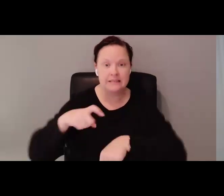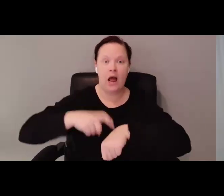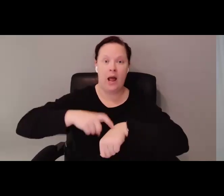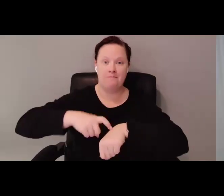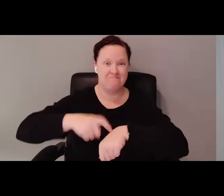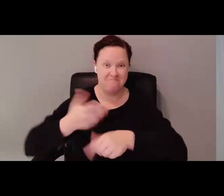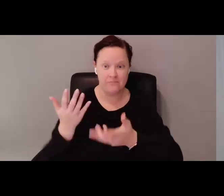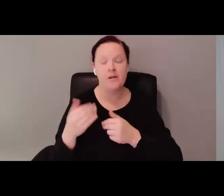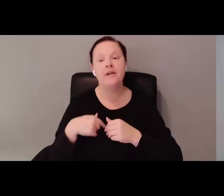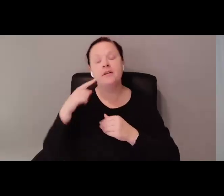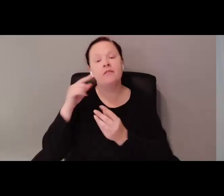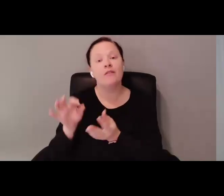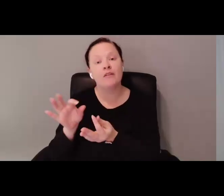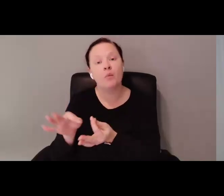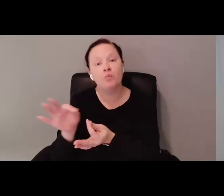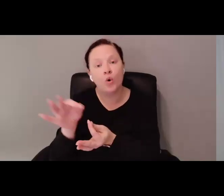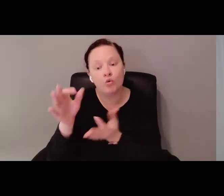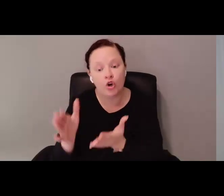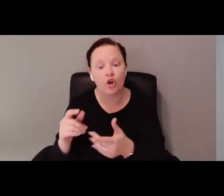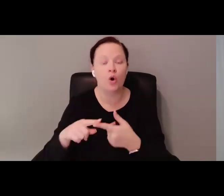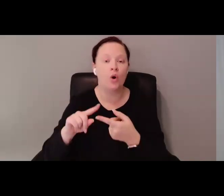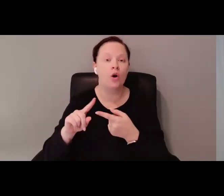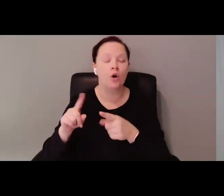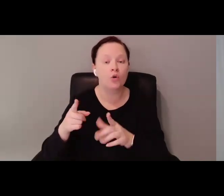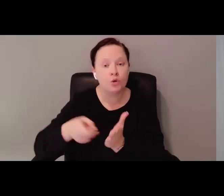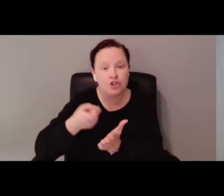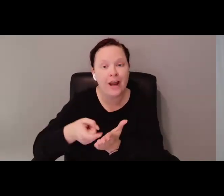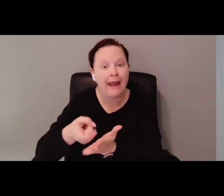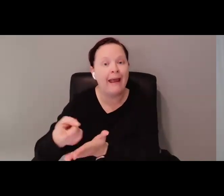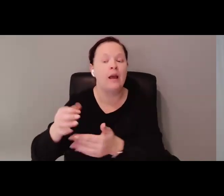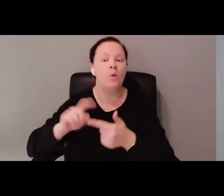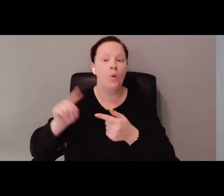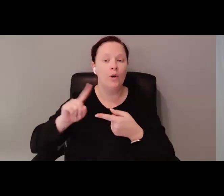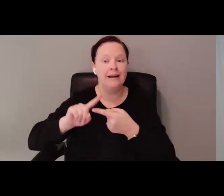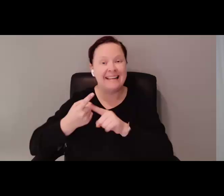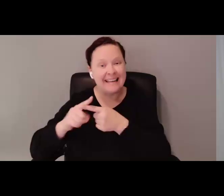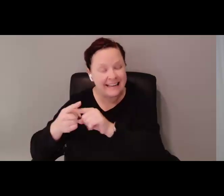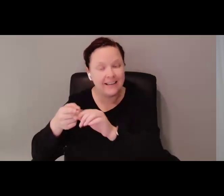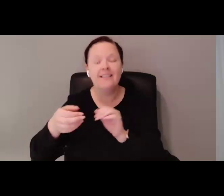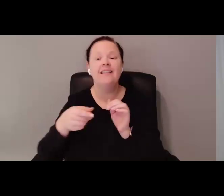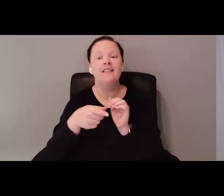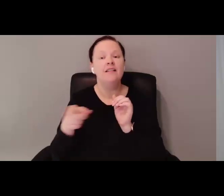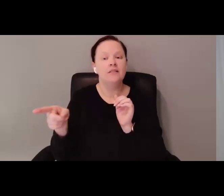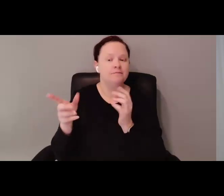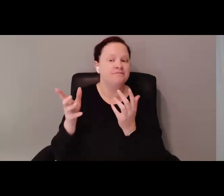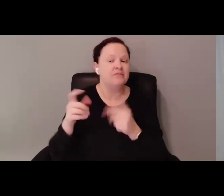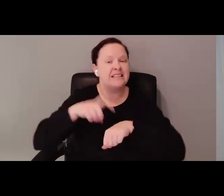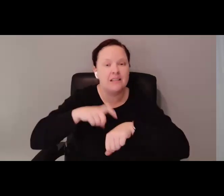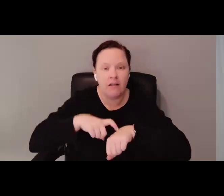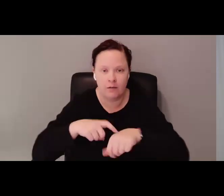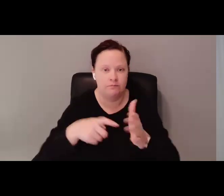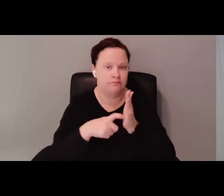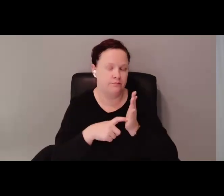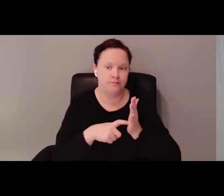like embroiders and crochet and knitting artists, they the time